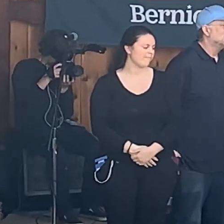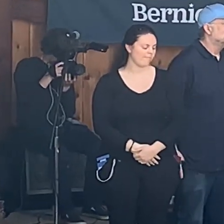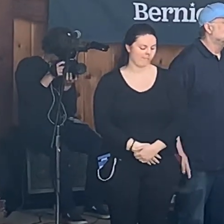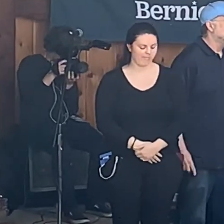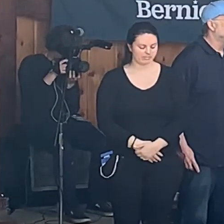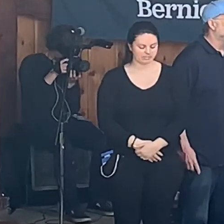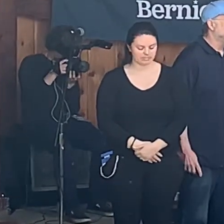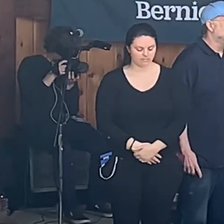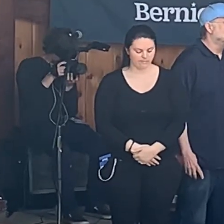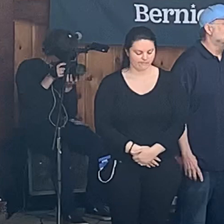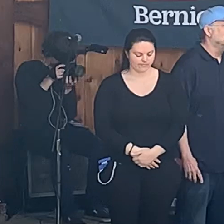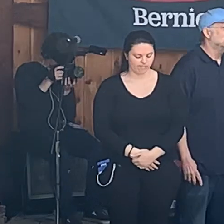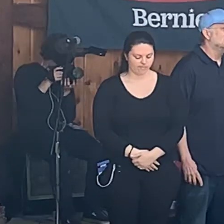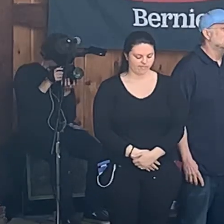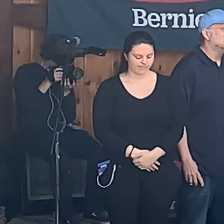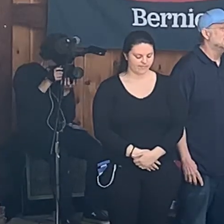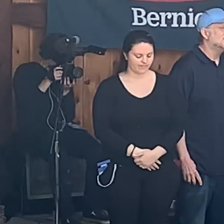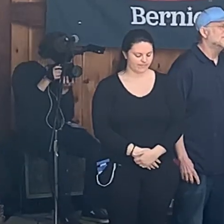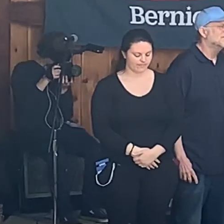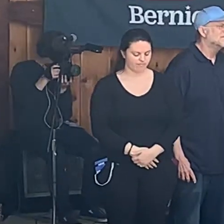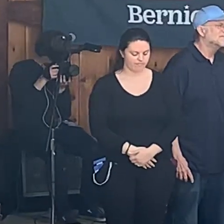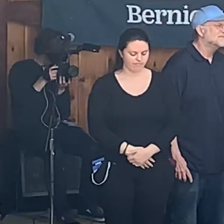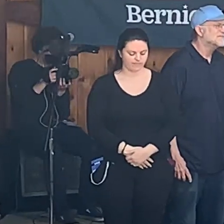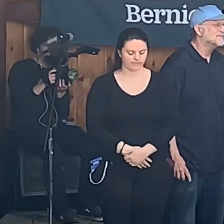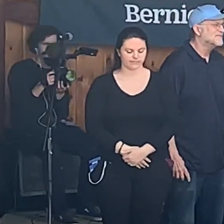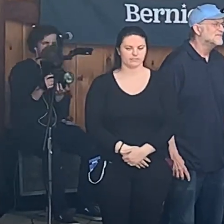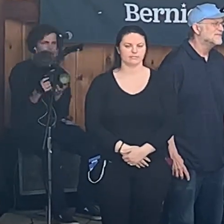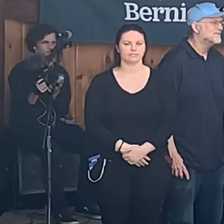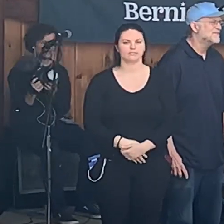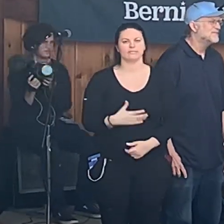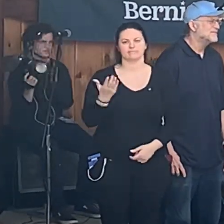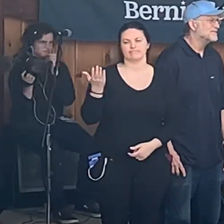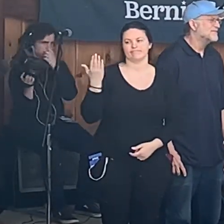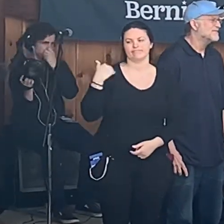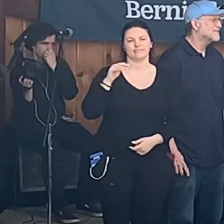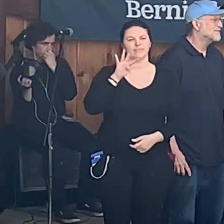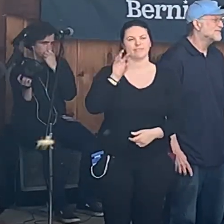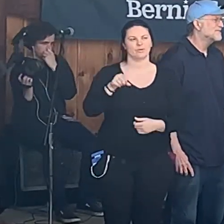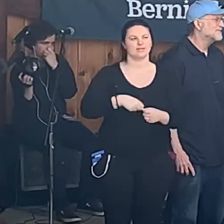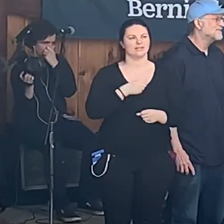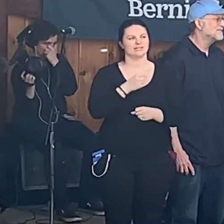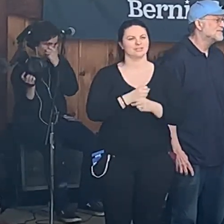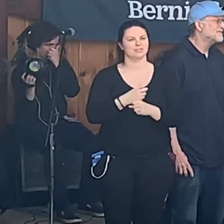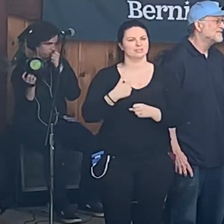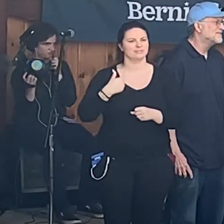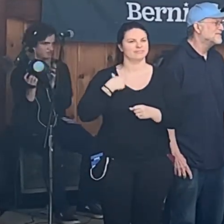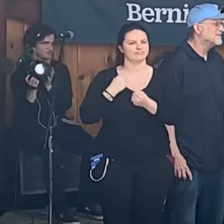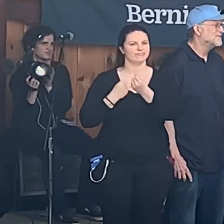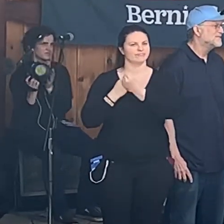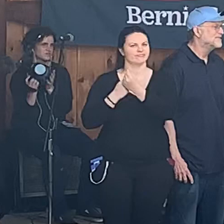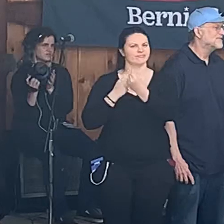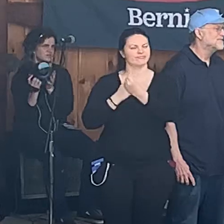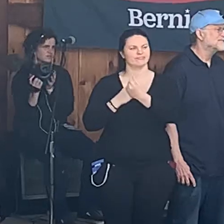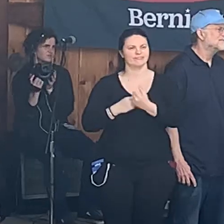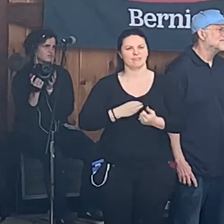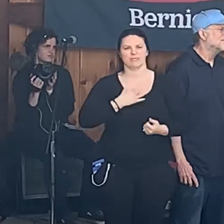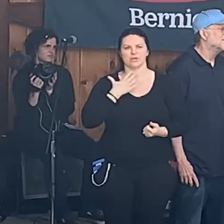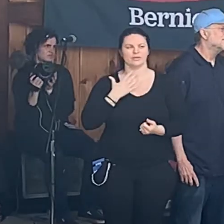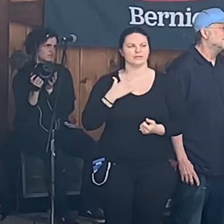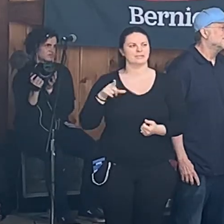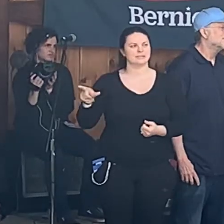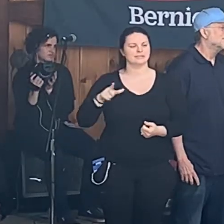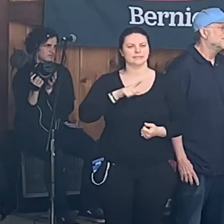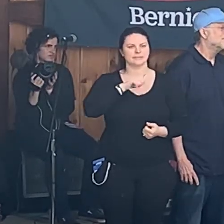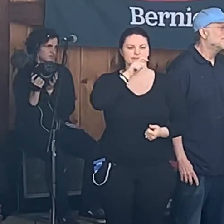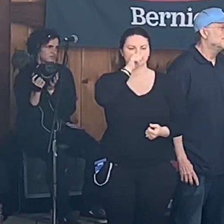You know, for the last 40 years, I've been Bernie's constituent. He has been steadfast and